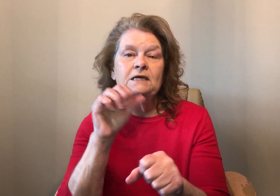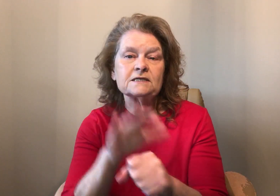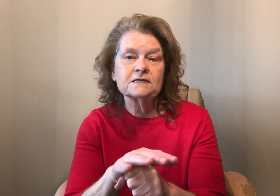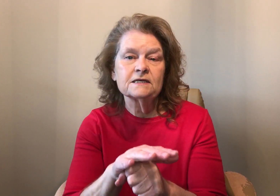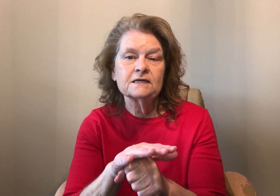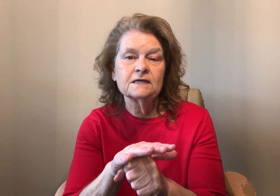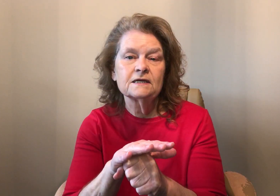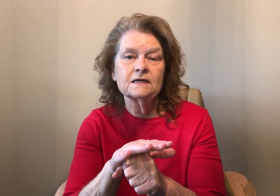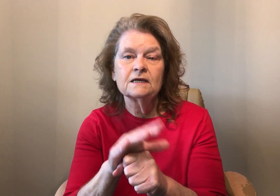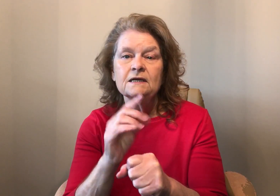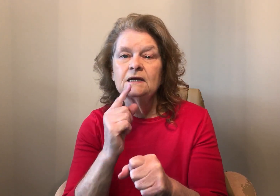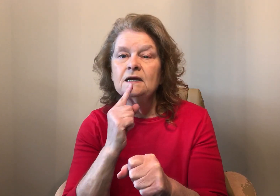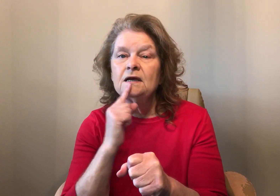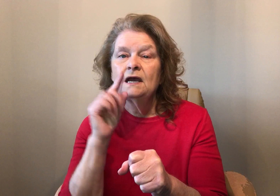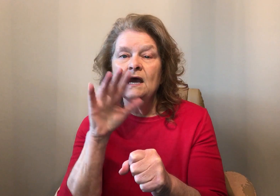promised